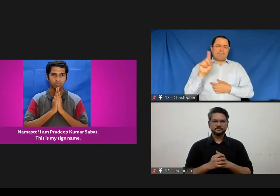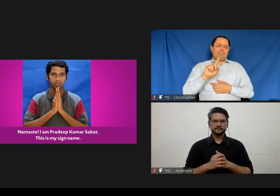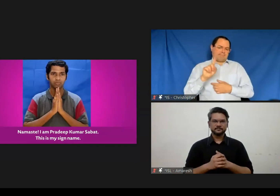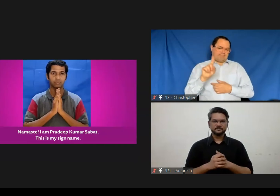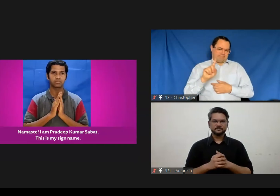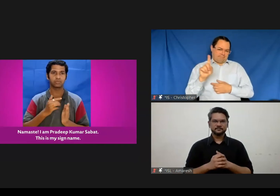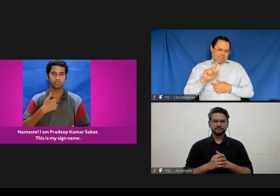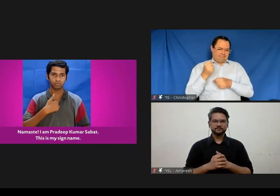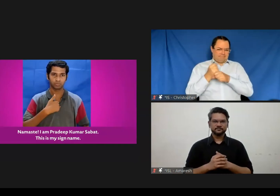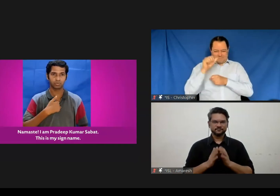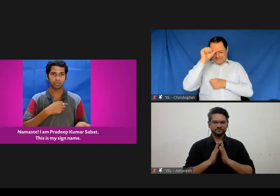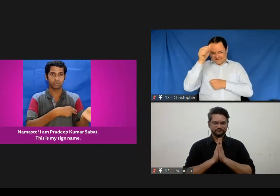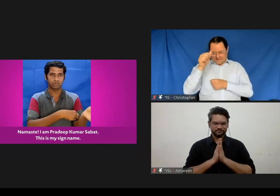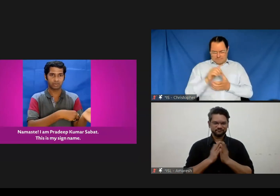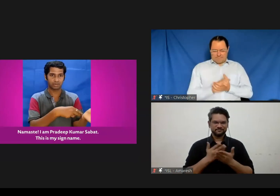Namaskar,